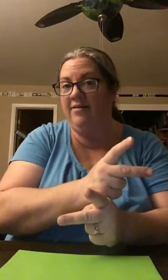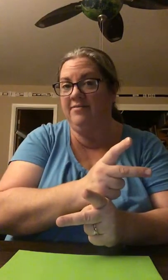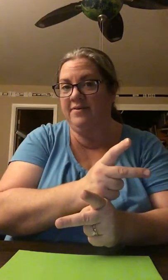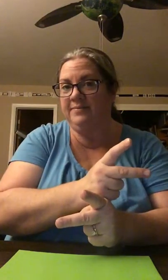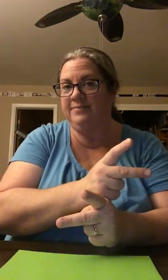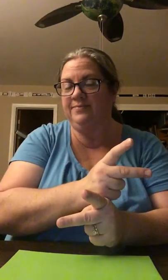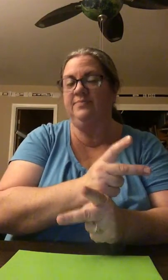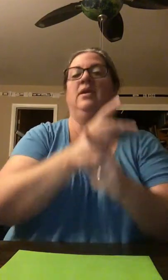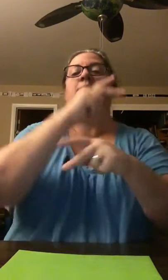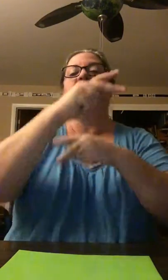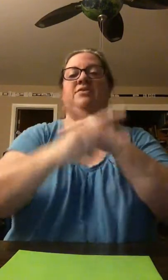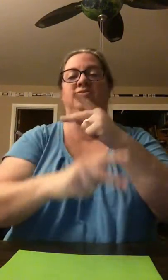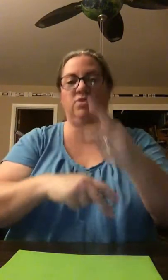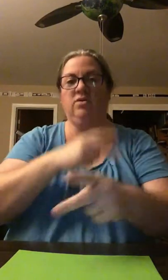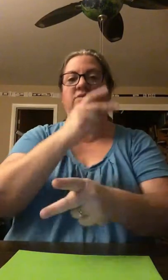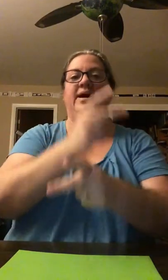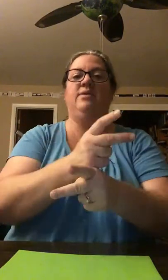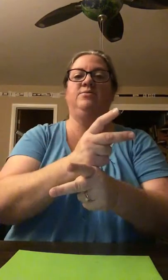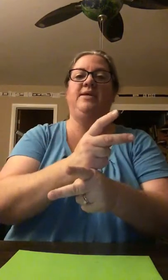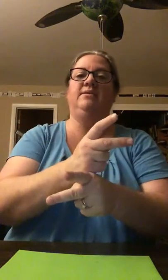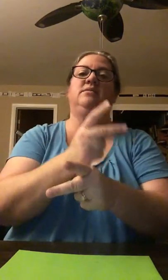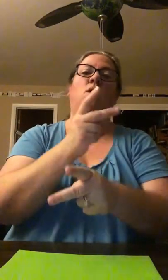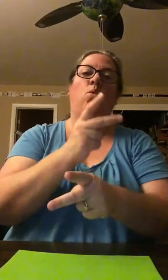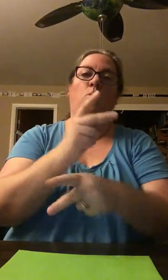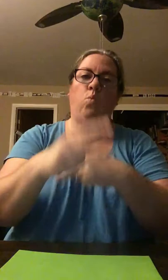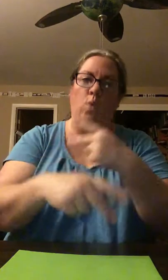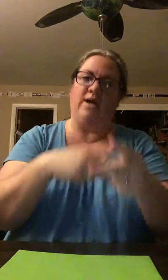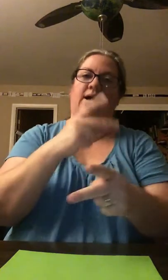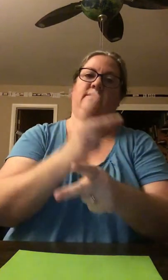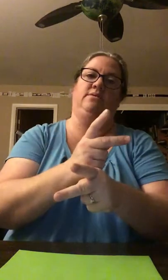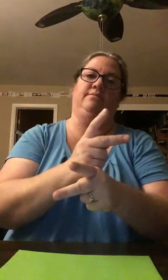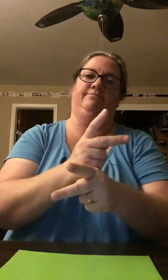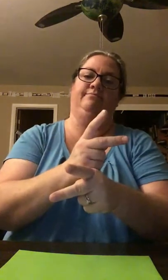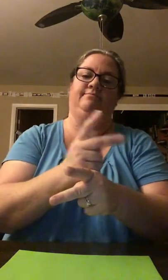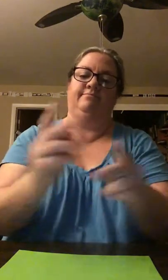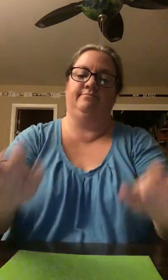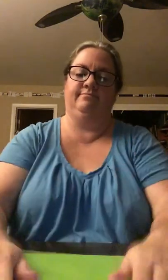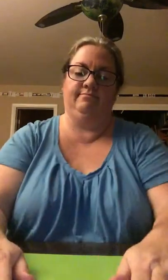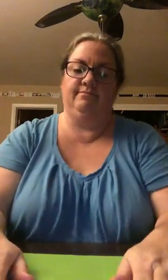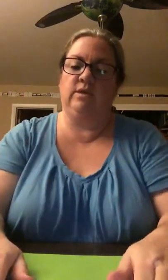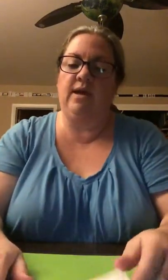of. But the circle around means what kind. Okay.